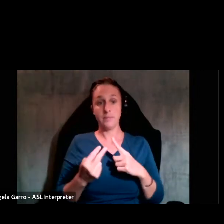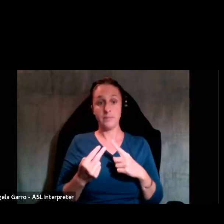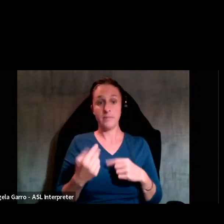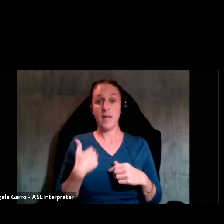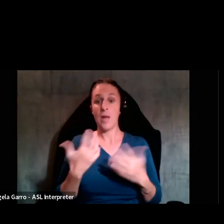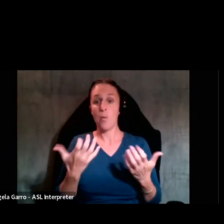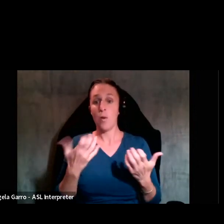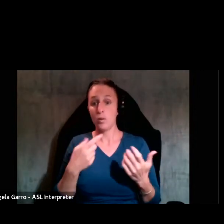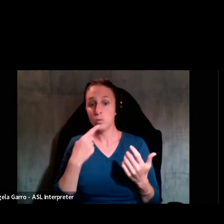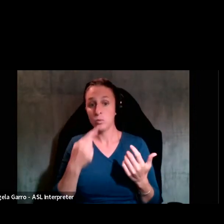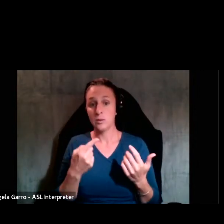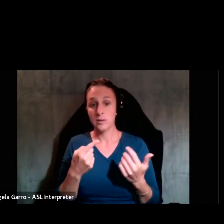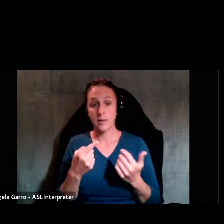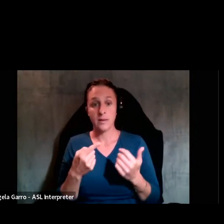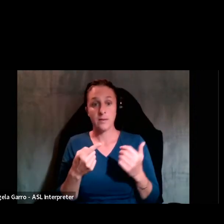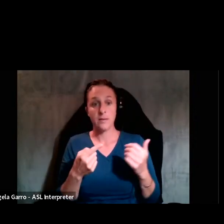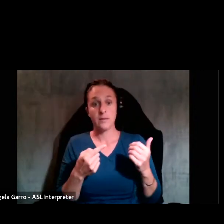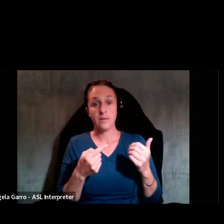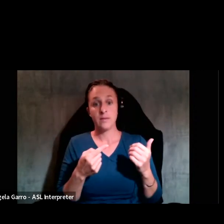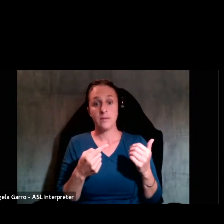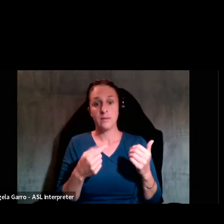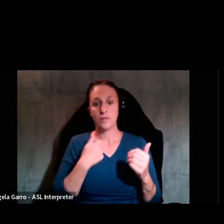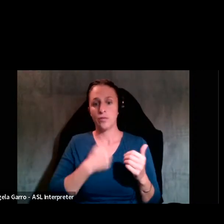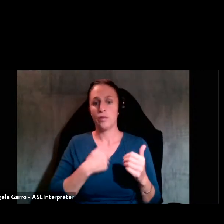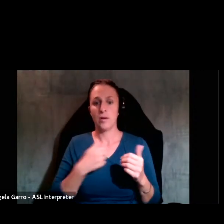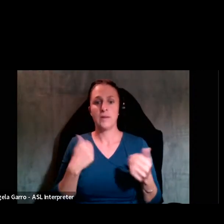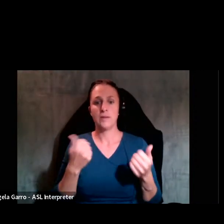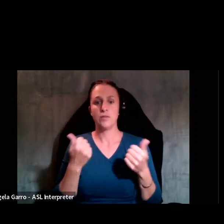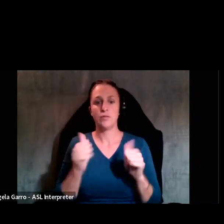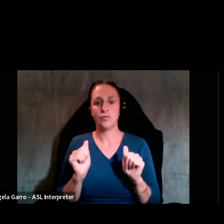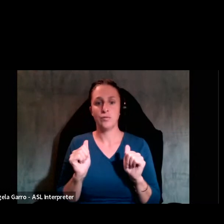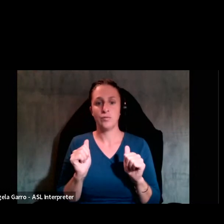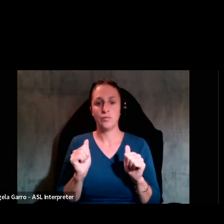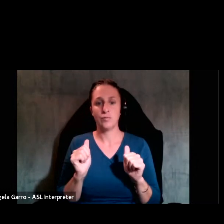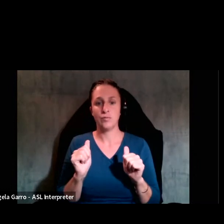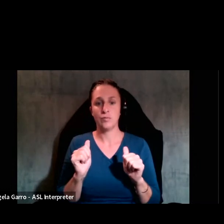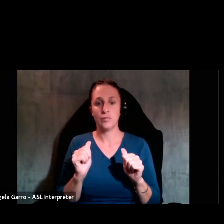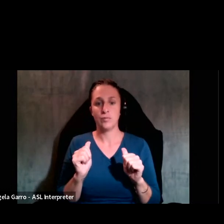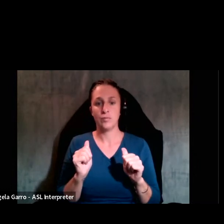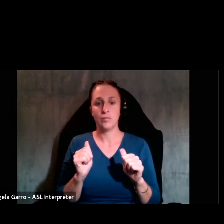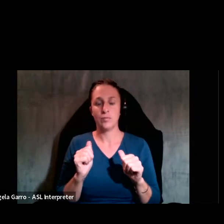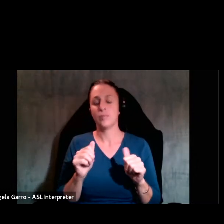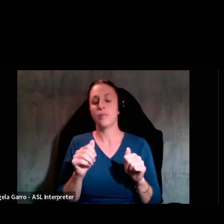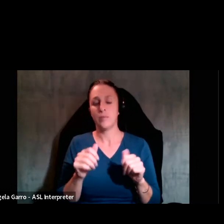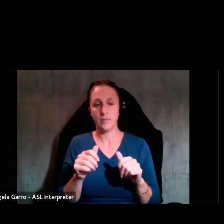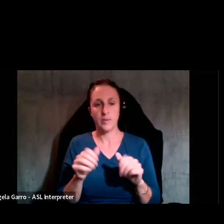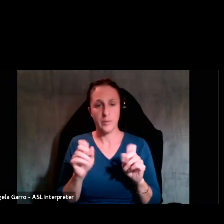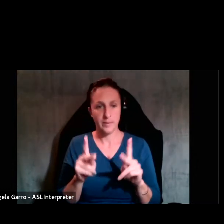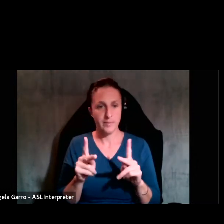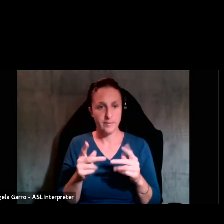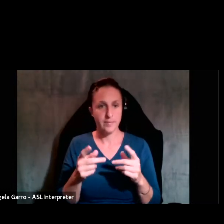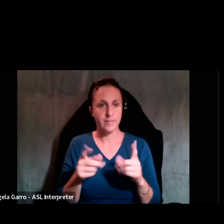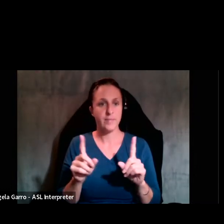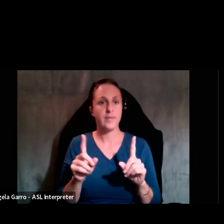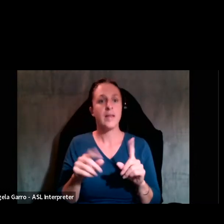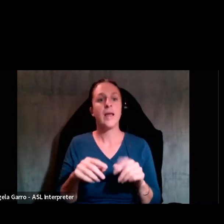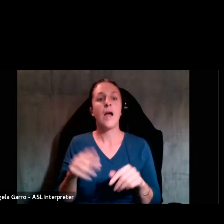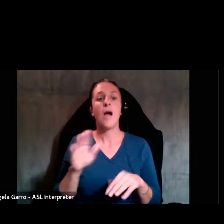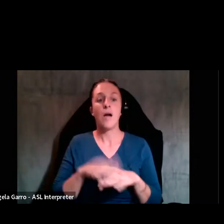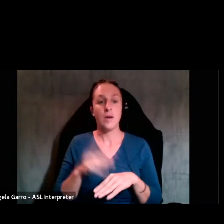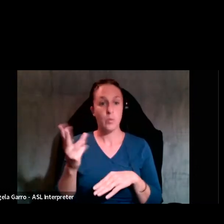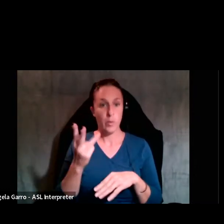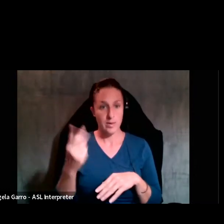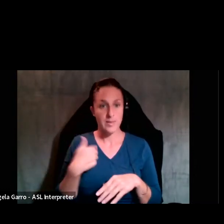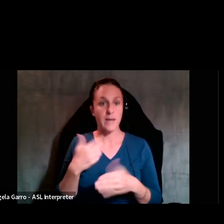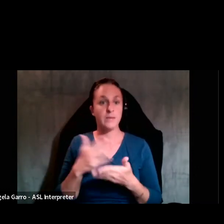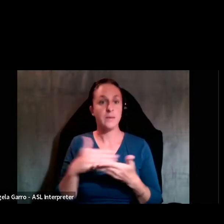say that, sorry, I'm trying to get the, okay, here we go. So yes, on Wednesday, I was part of